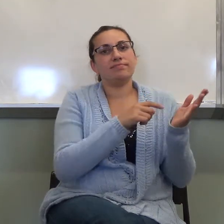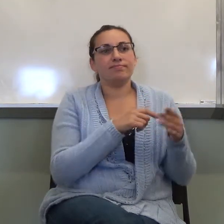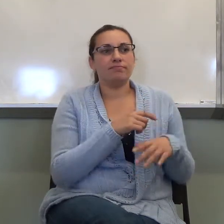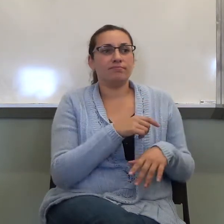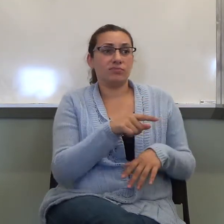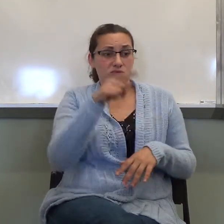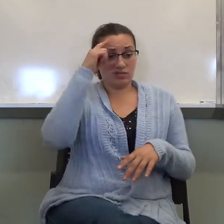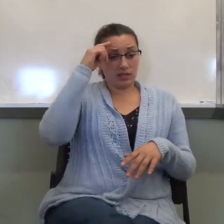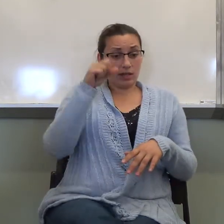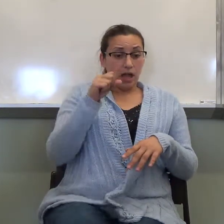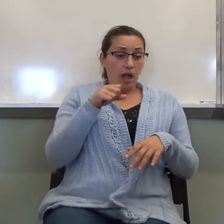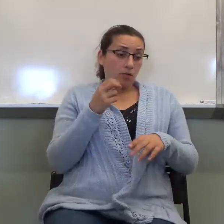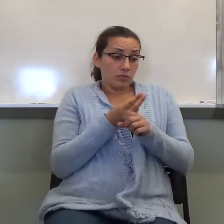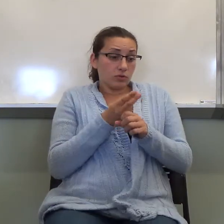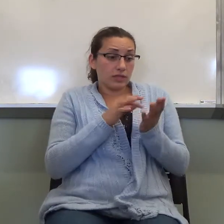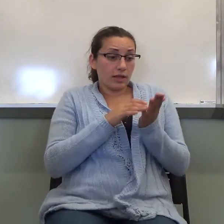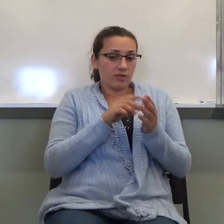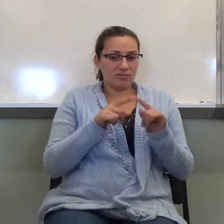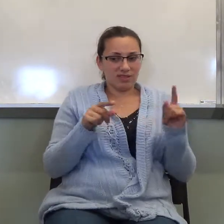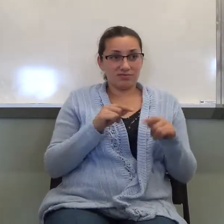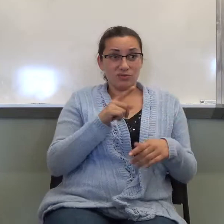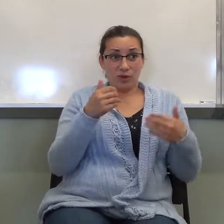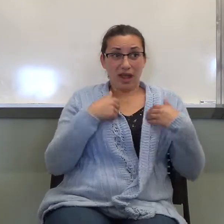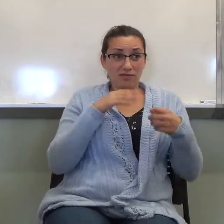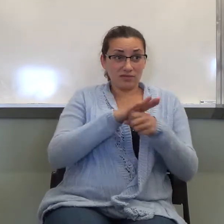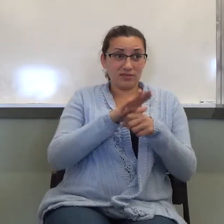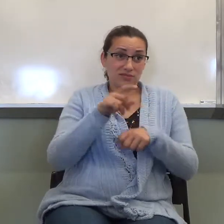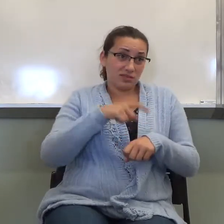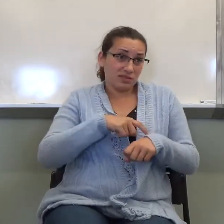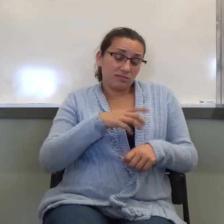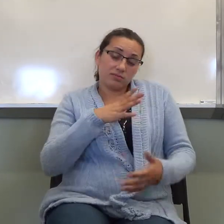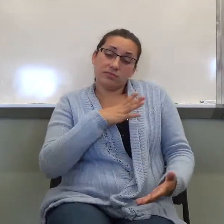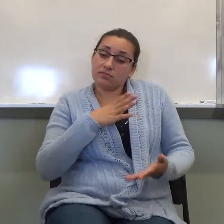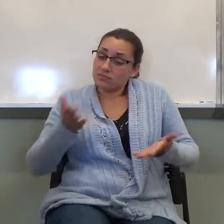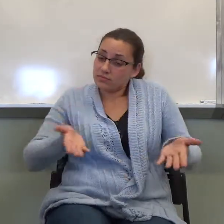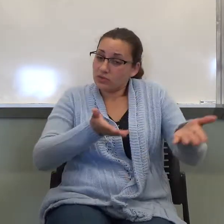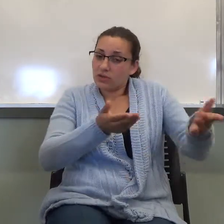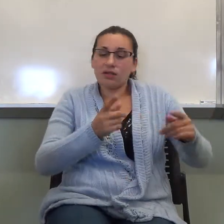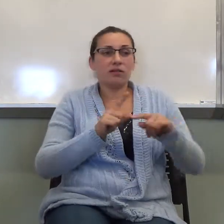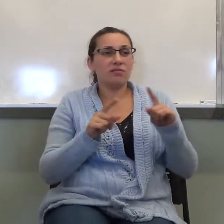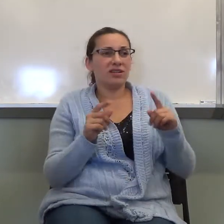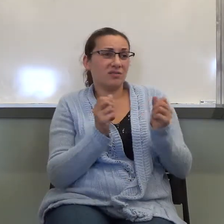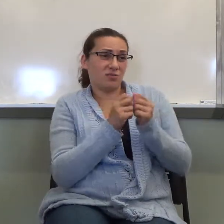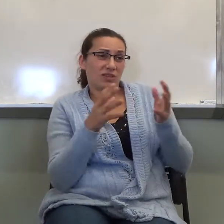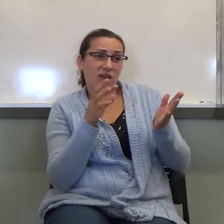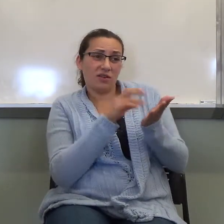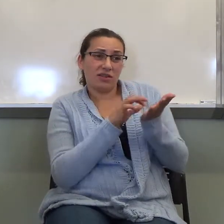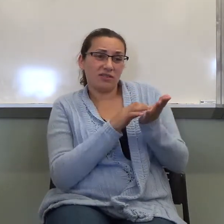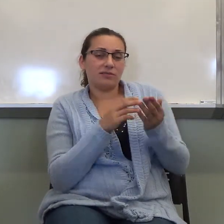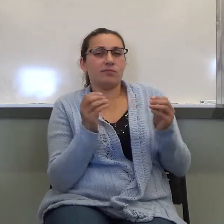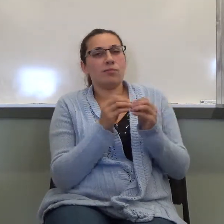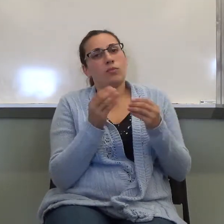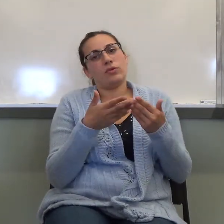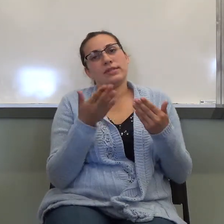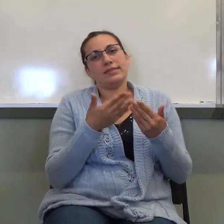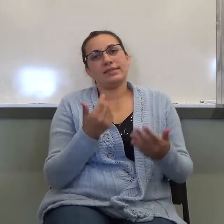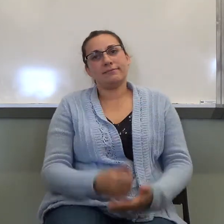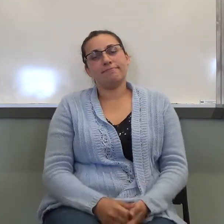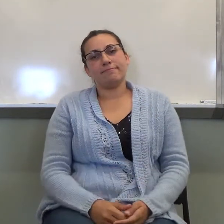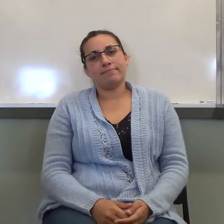got the time. It's easier to do it without the calculator. Strangely enough, we've taken, we run time tests,